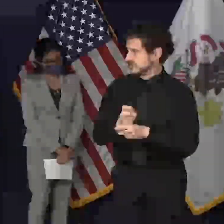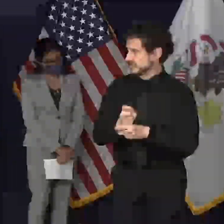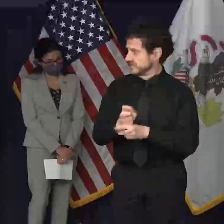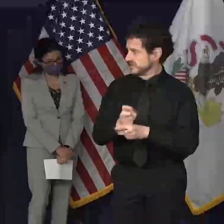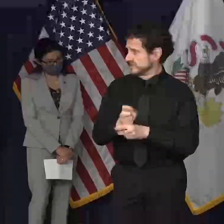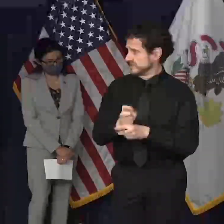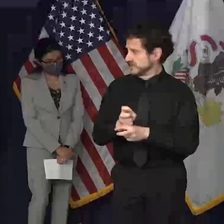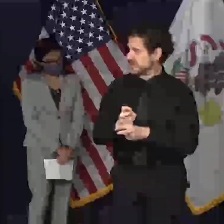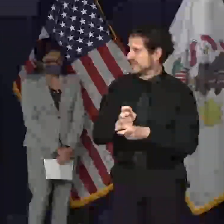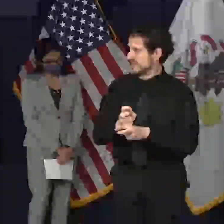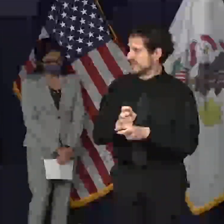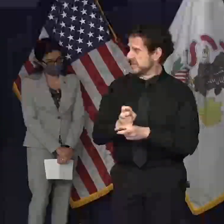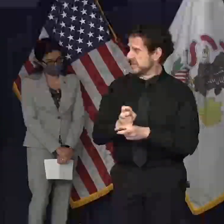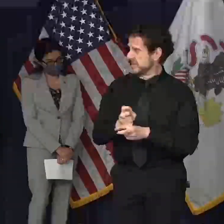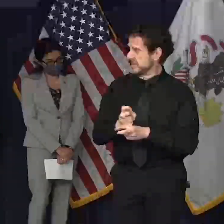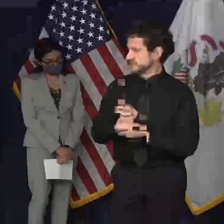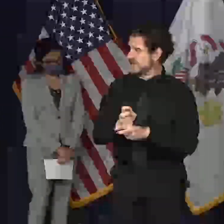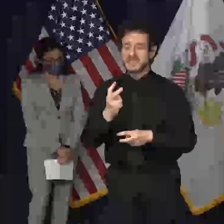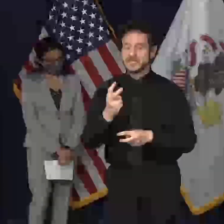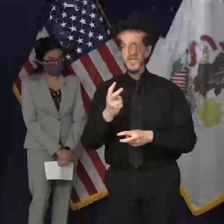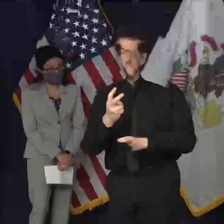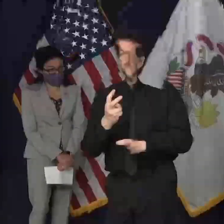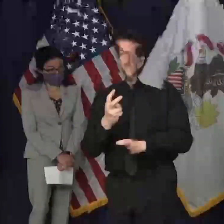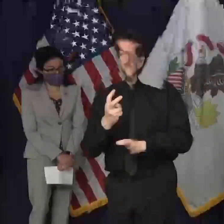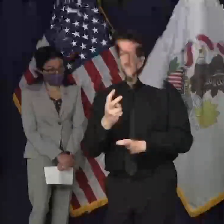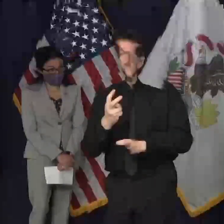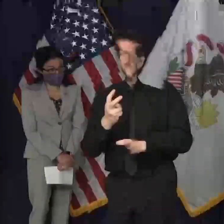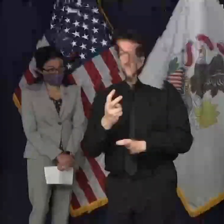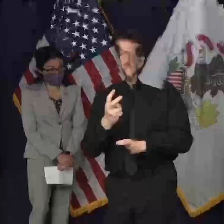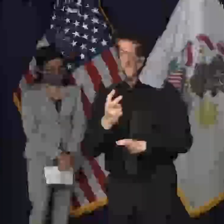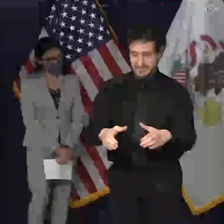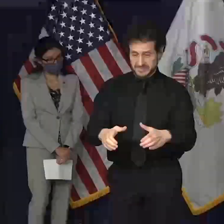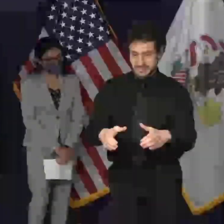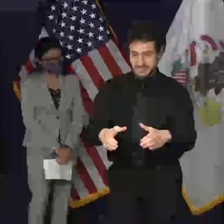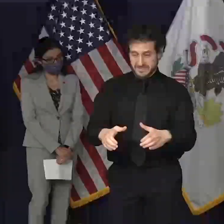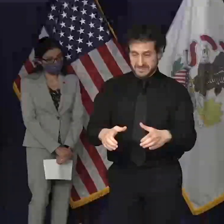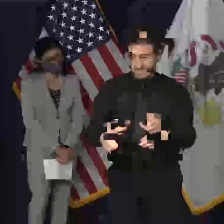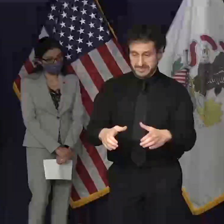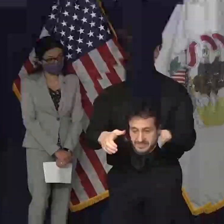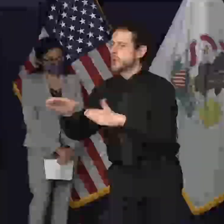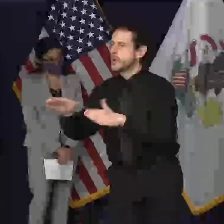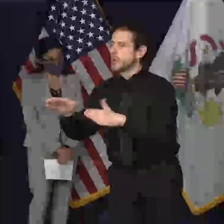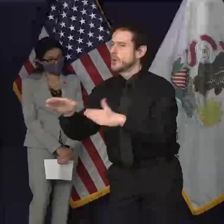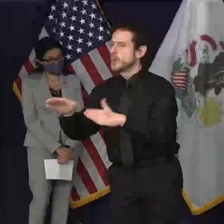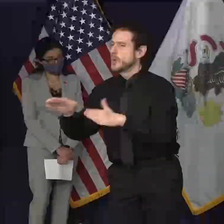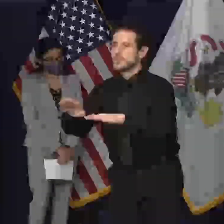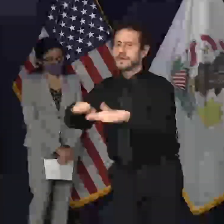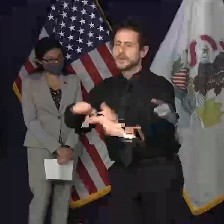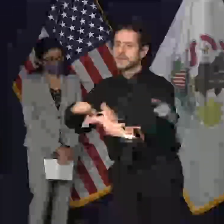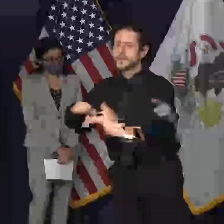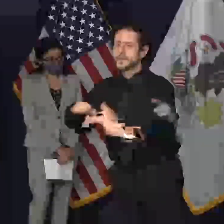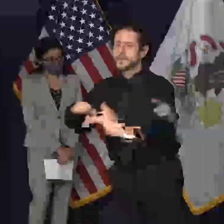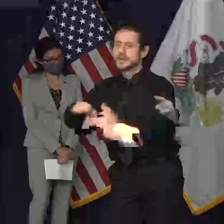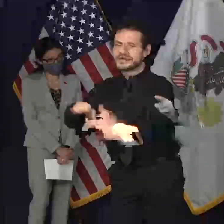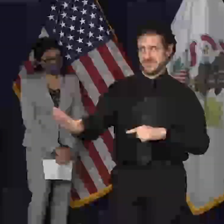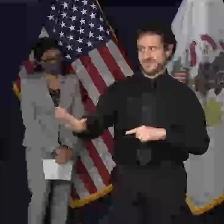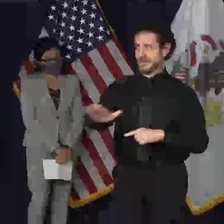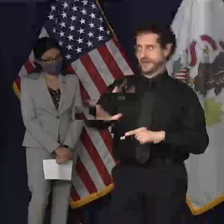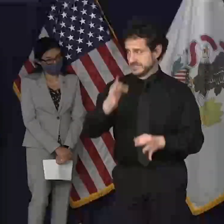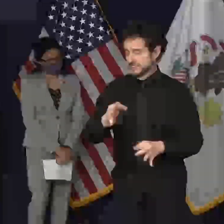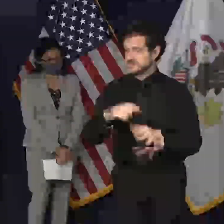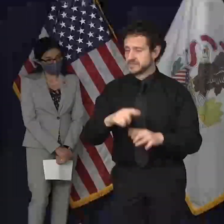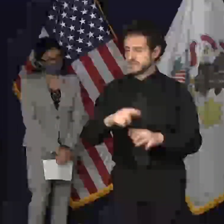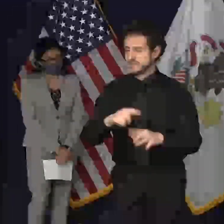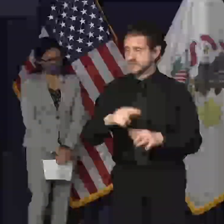potentially infections across the border. I can't speak to the decision-making that's been made in those states. What I